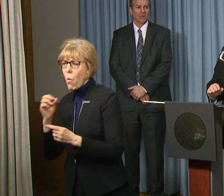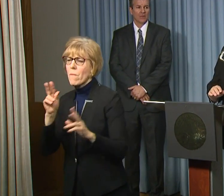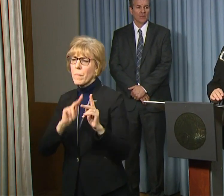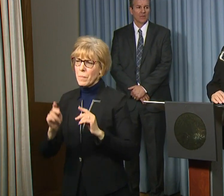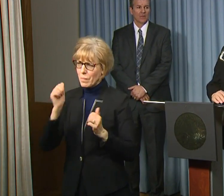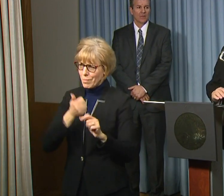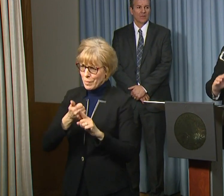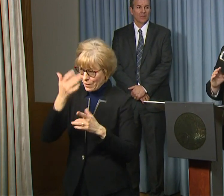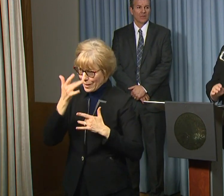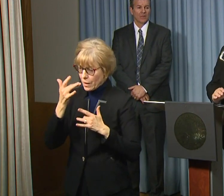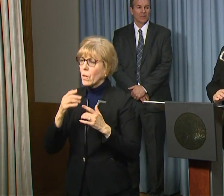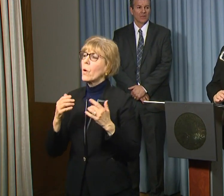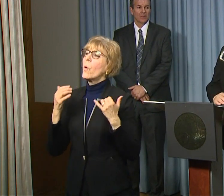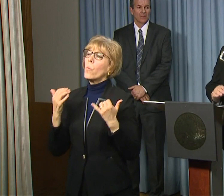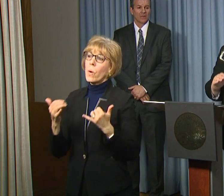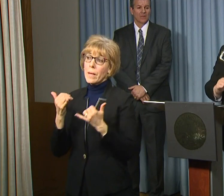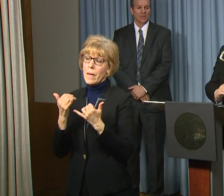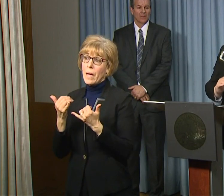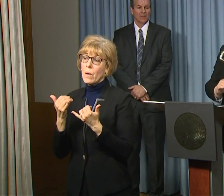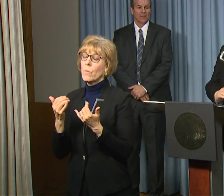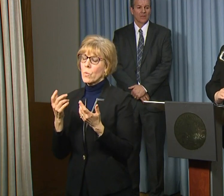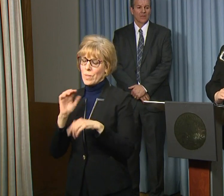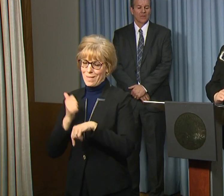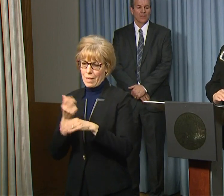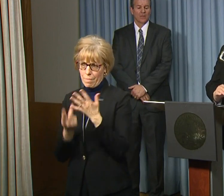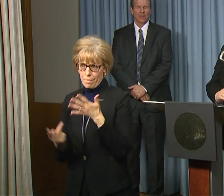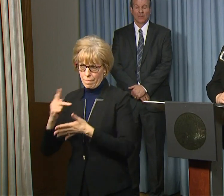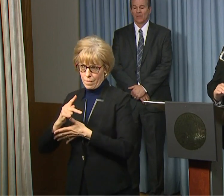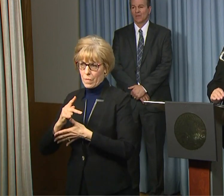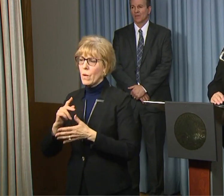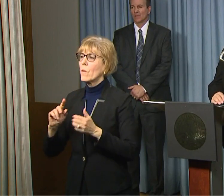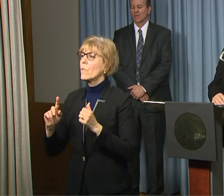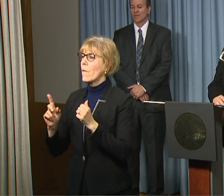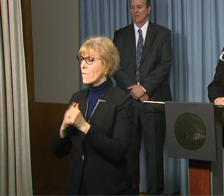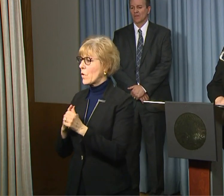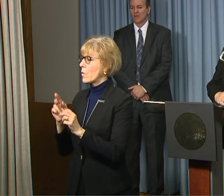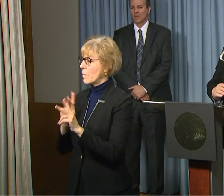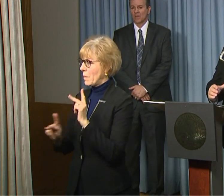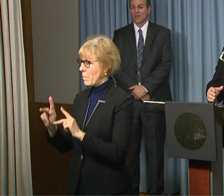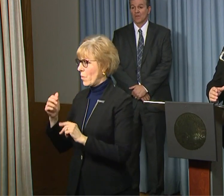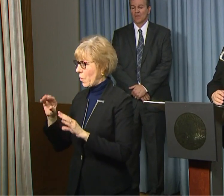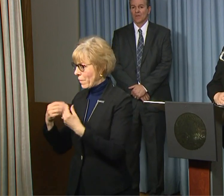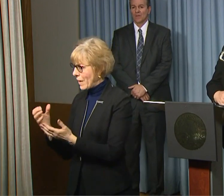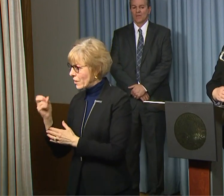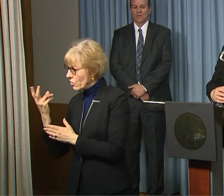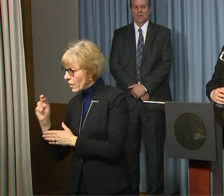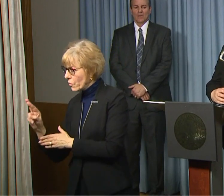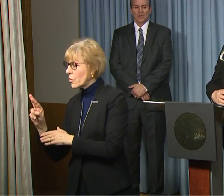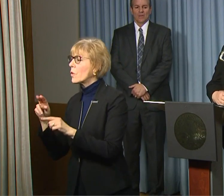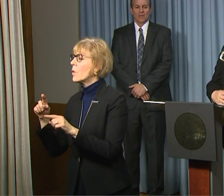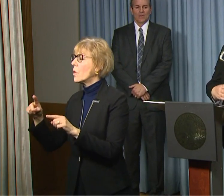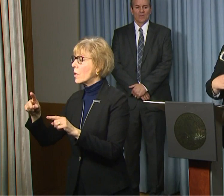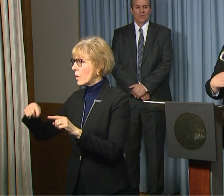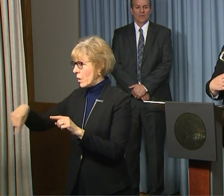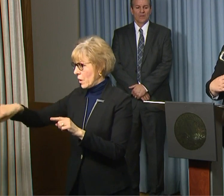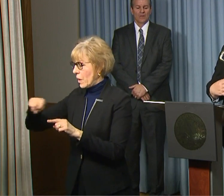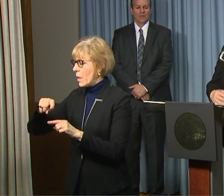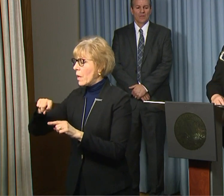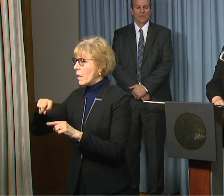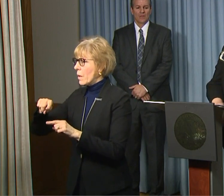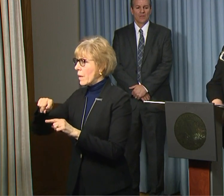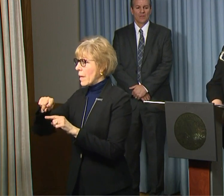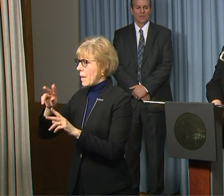current resourcing levels, we're prioritizing. So we're trying to meet the critical needs within our shelter and service providers and those who are exhibiting